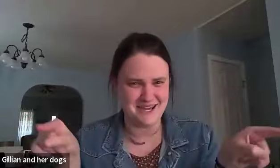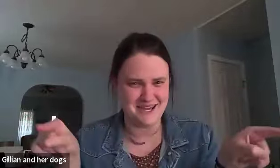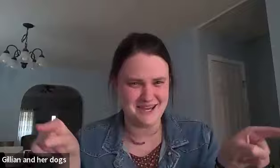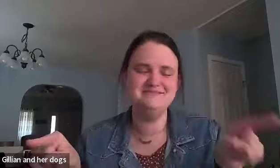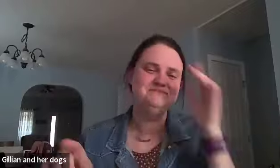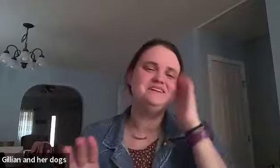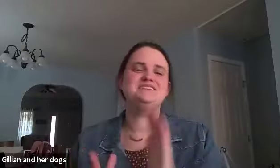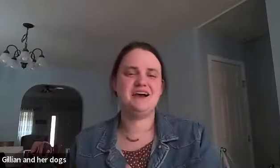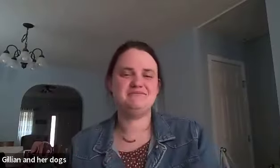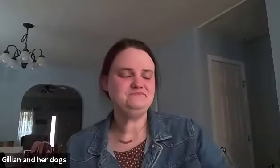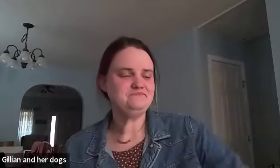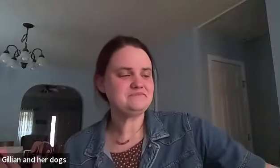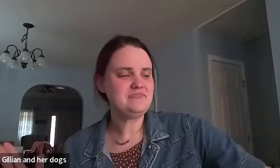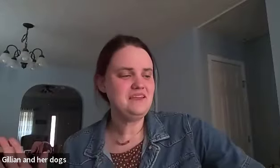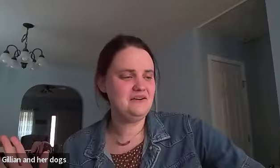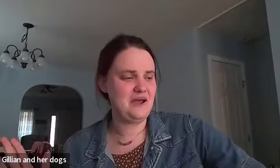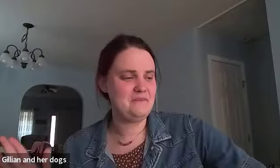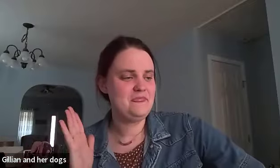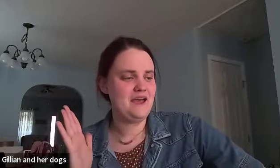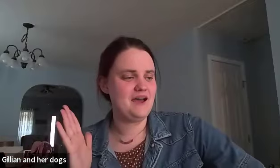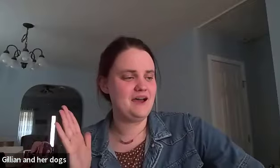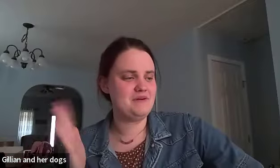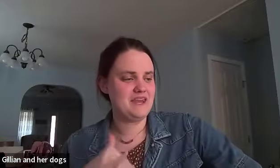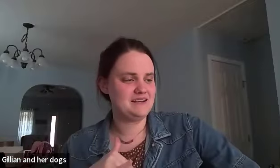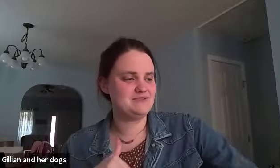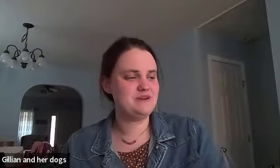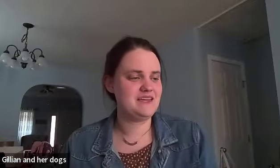time. So, okay. The next one we then